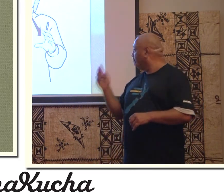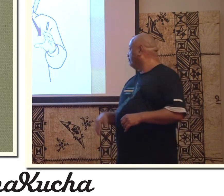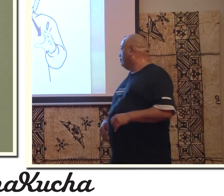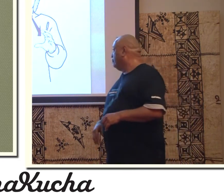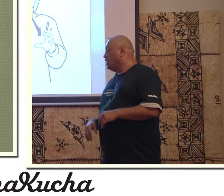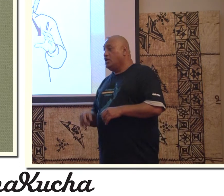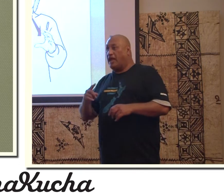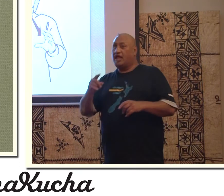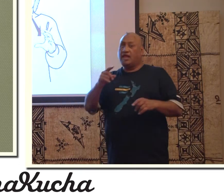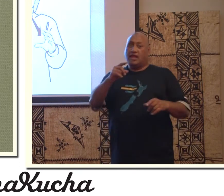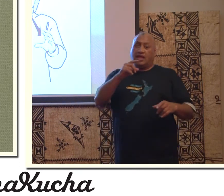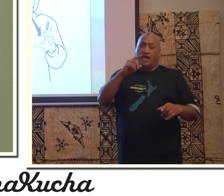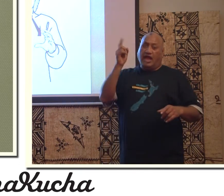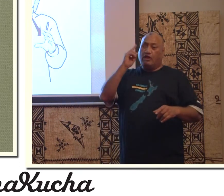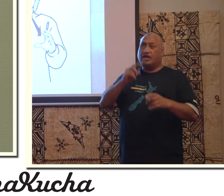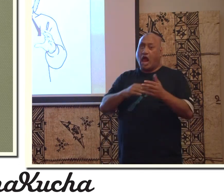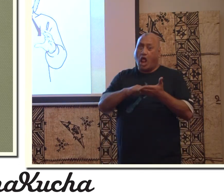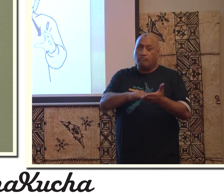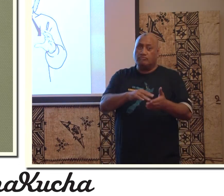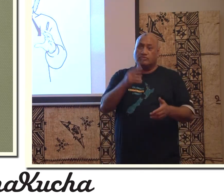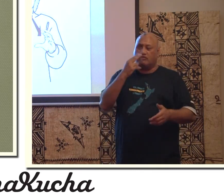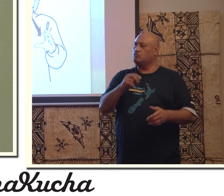I had could understand what the conversation is.